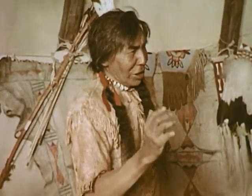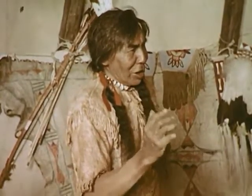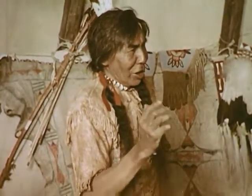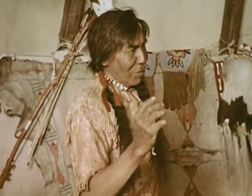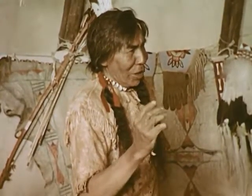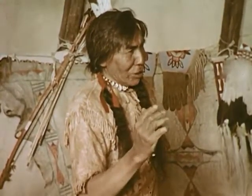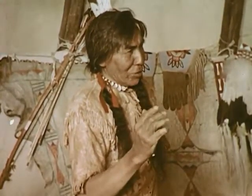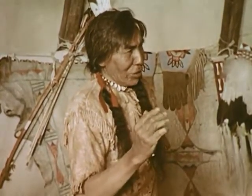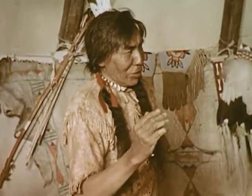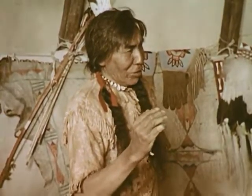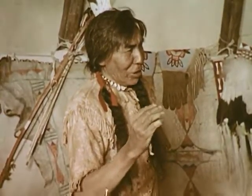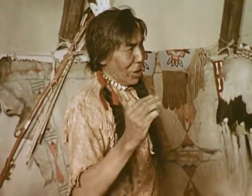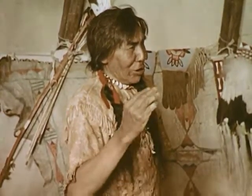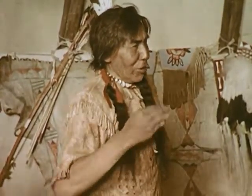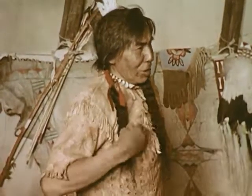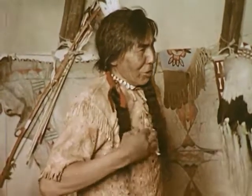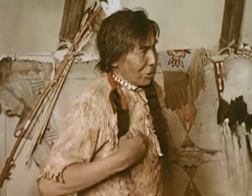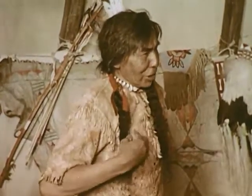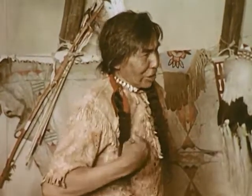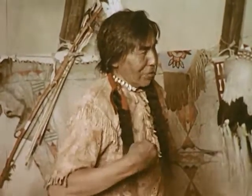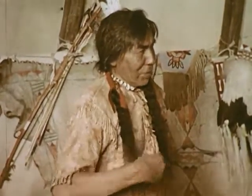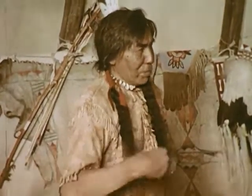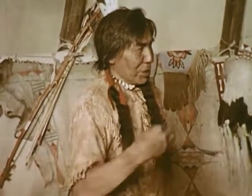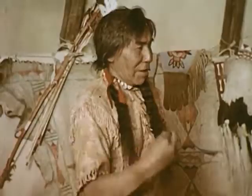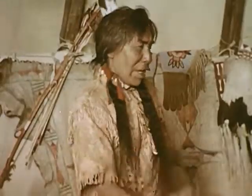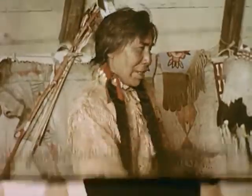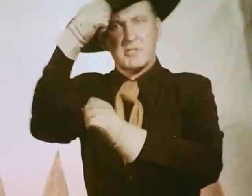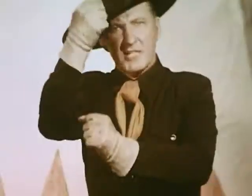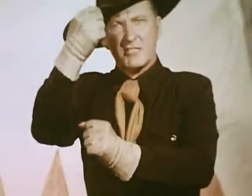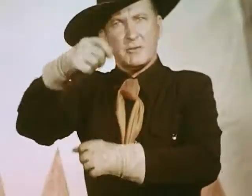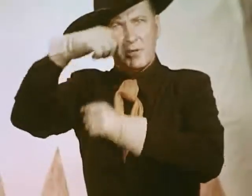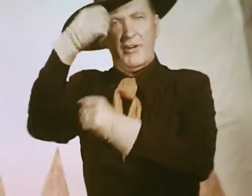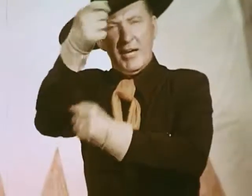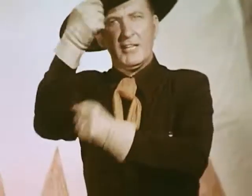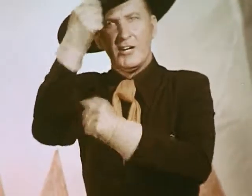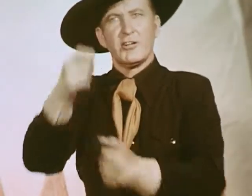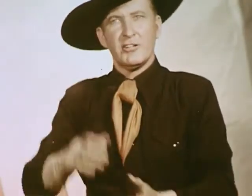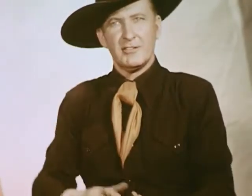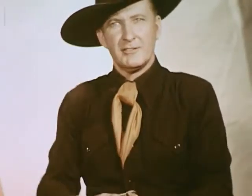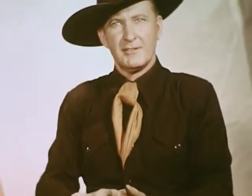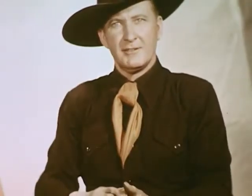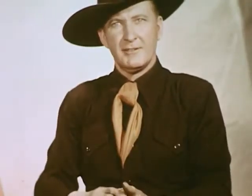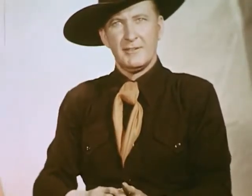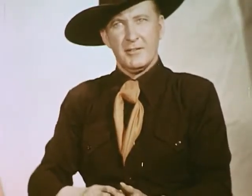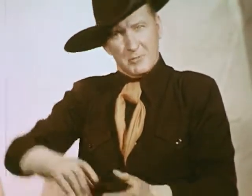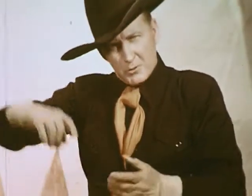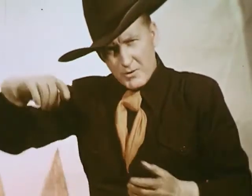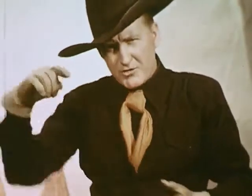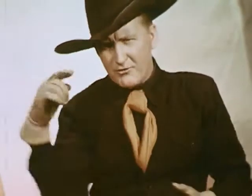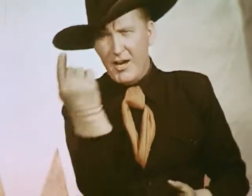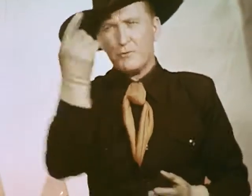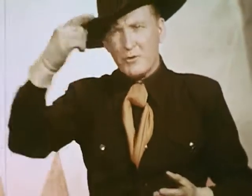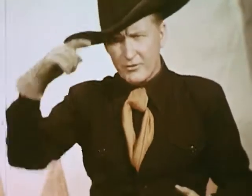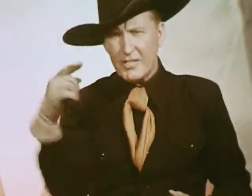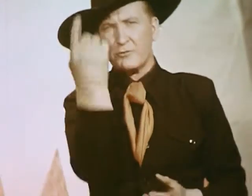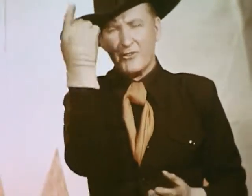In the past, we've been hungry. We've possessed it, we've had hunger. But we've survived, we've lived, we've